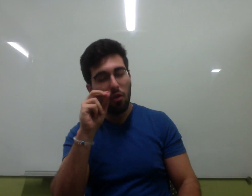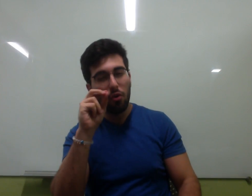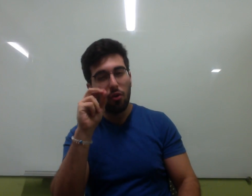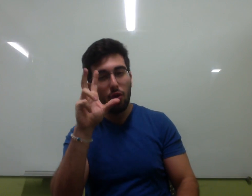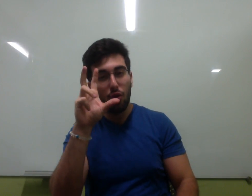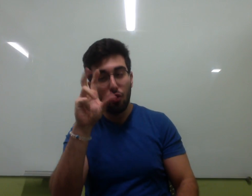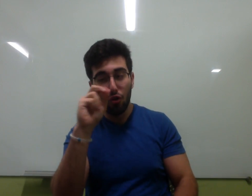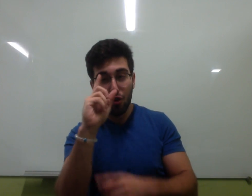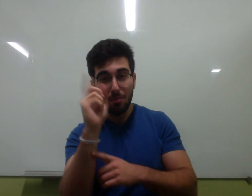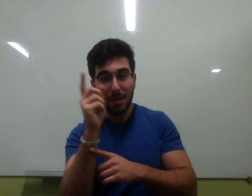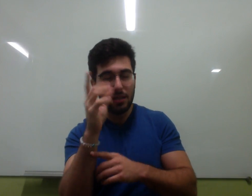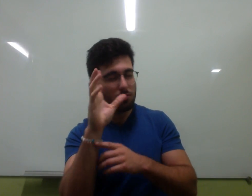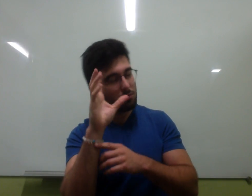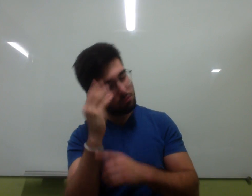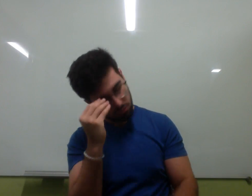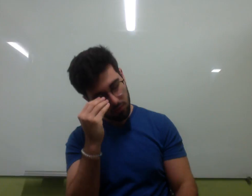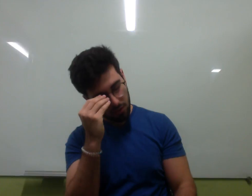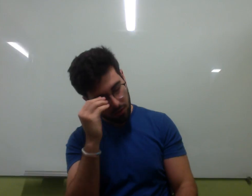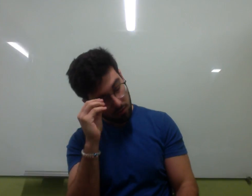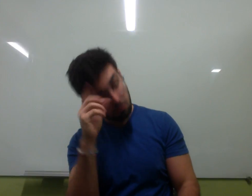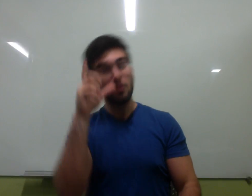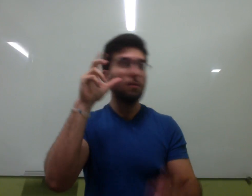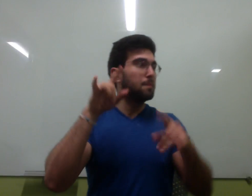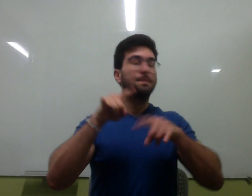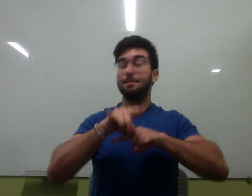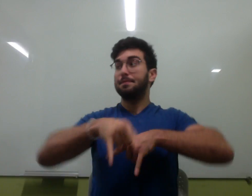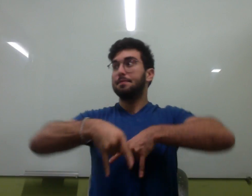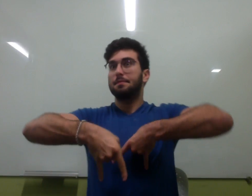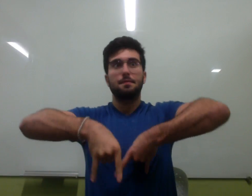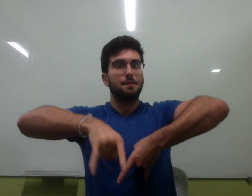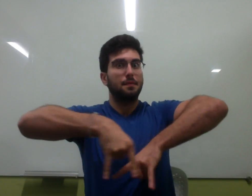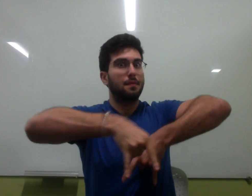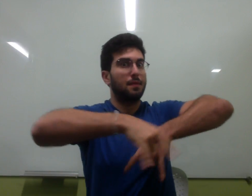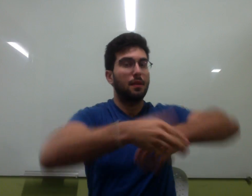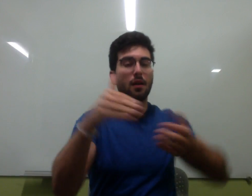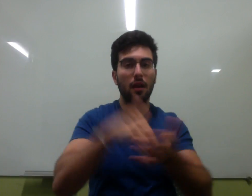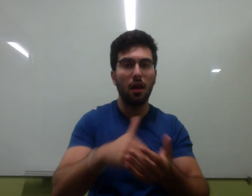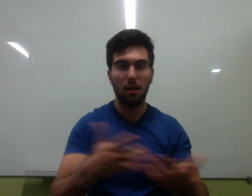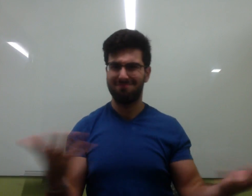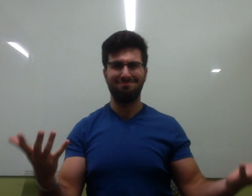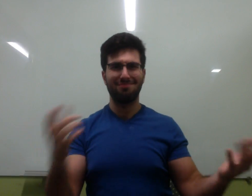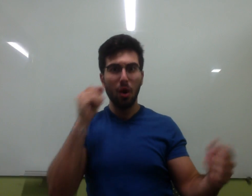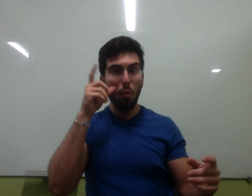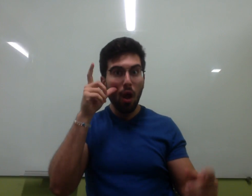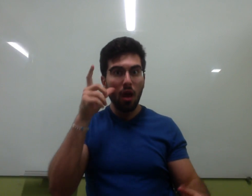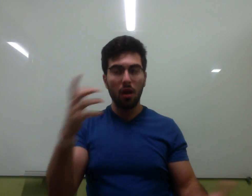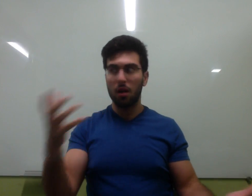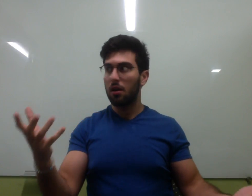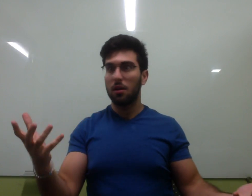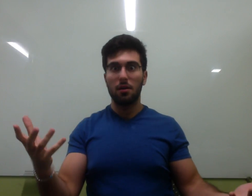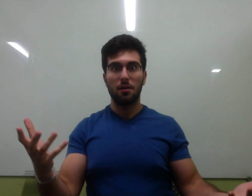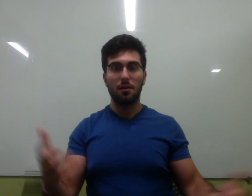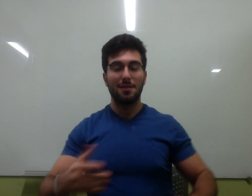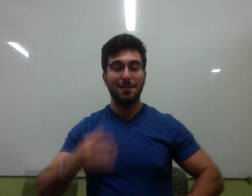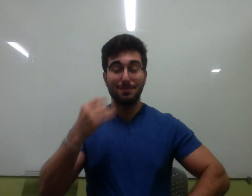so just Google a picture of giraffe sleeping on the ground, and you will see a giraffe curled up with its long